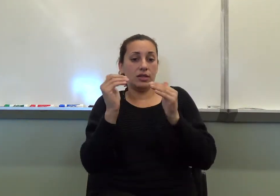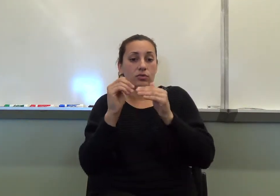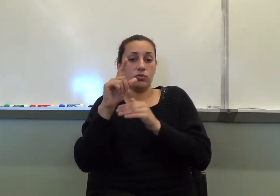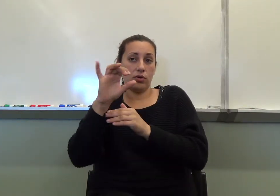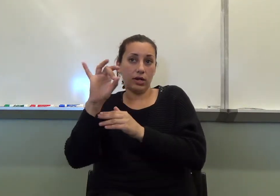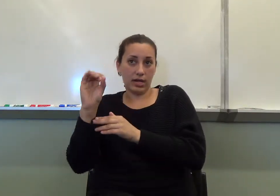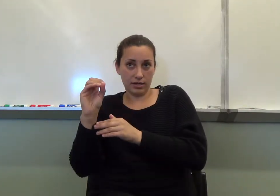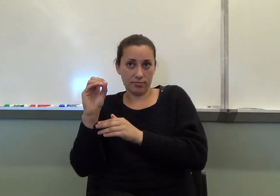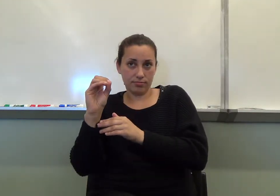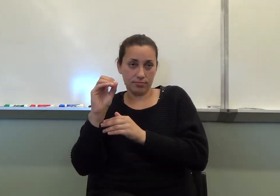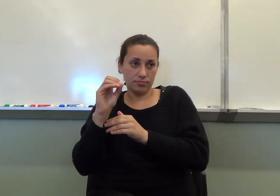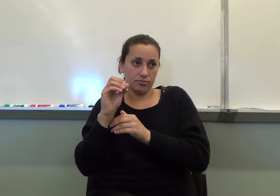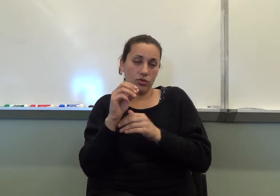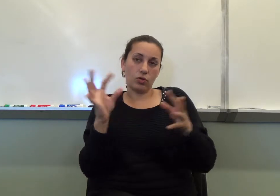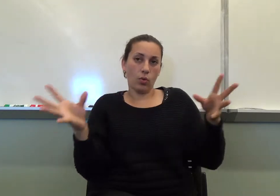together.